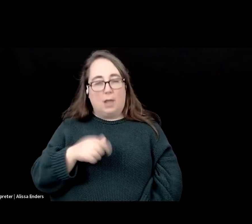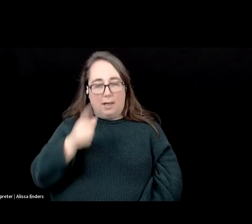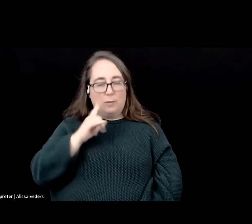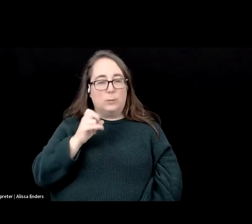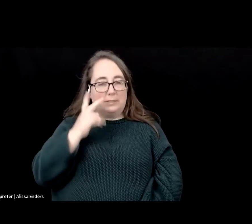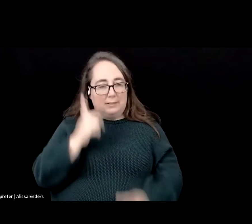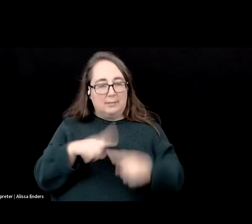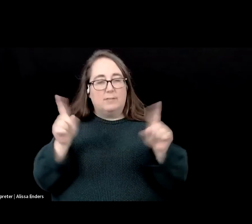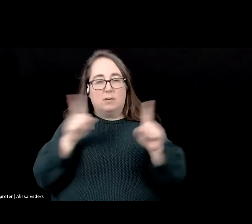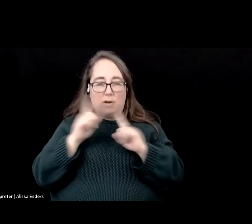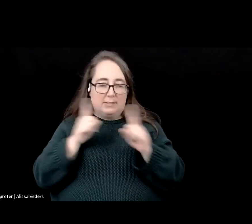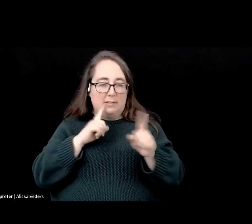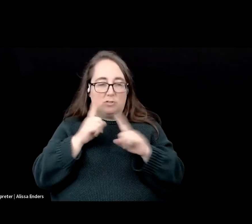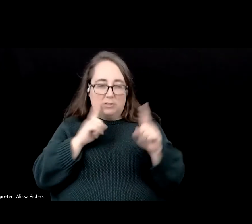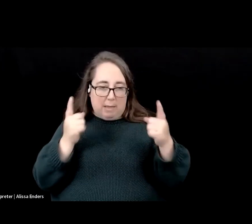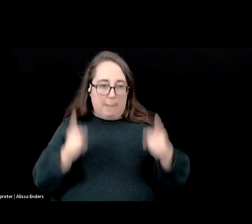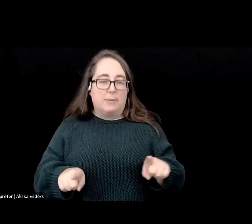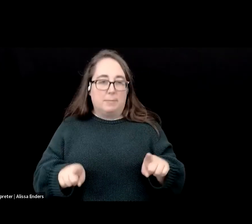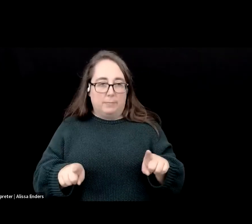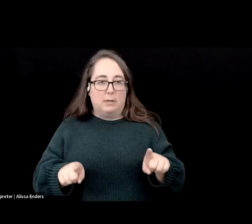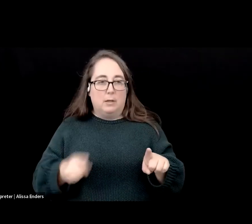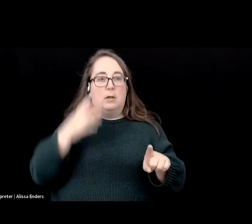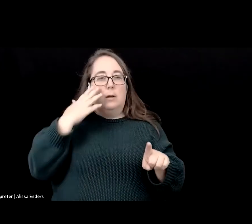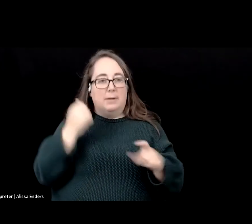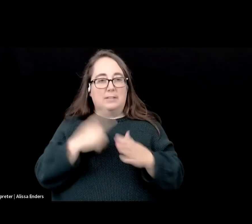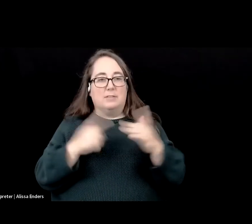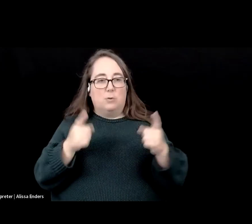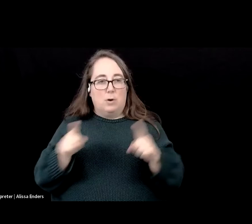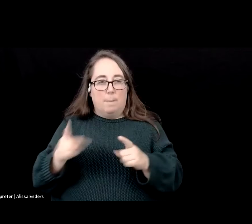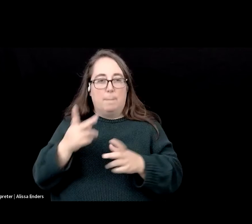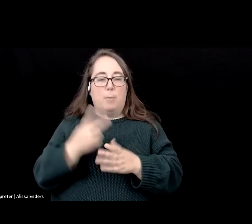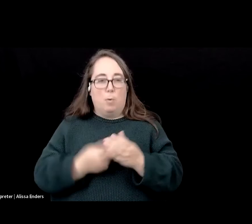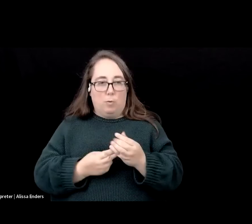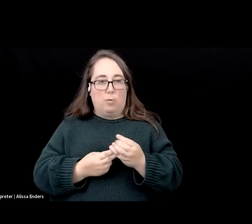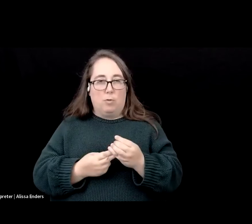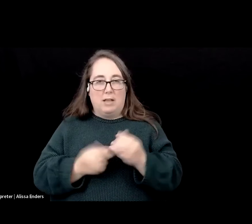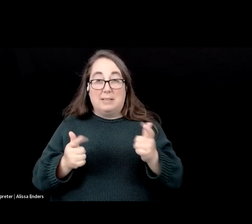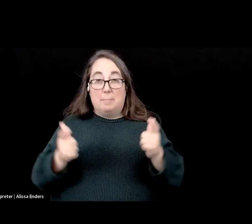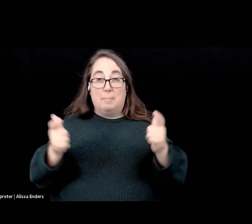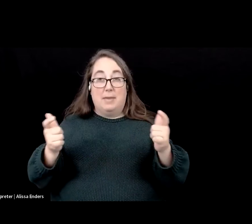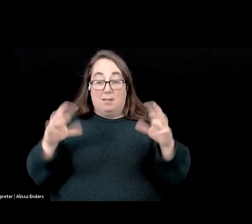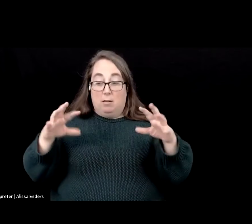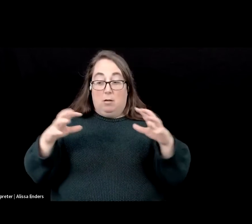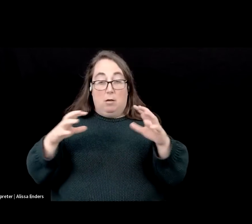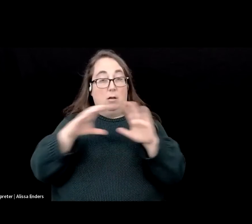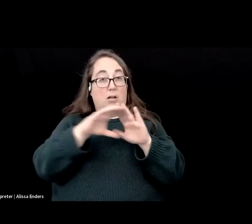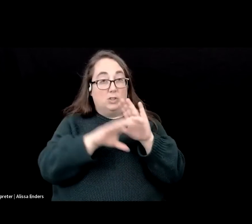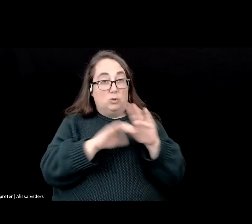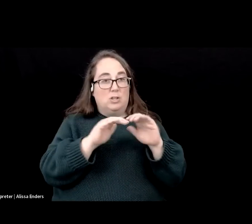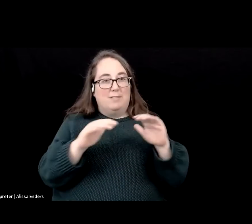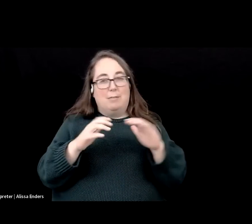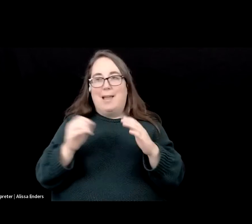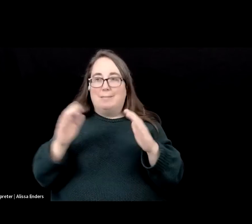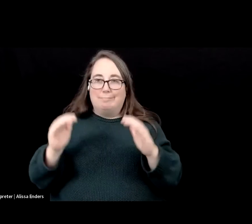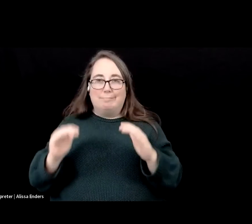different conversations happen as a result of what's going on, both at the sort of big core constitutional level and also at the lower